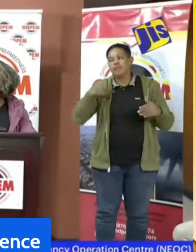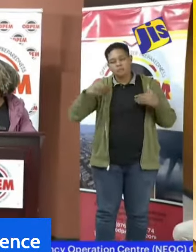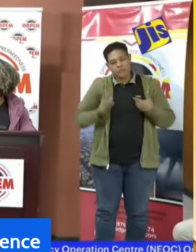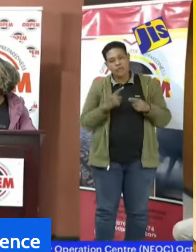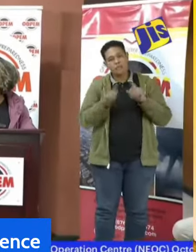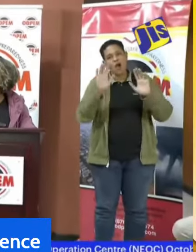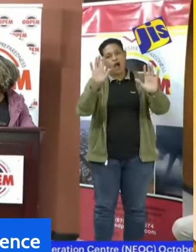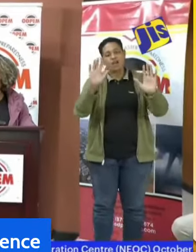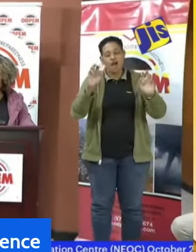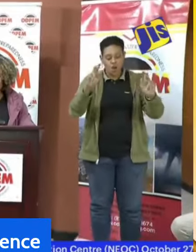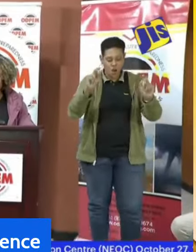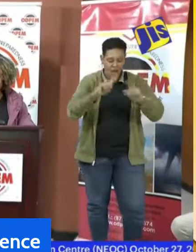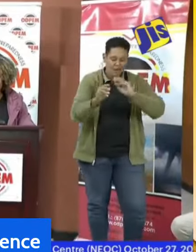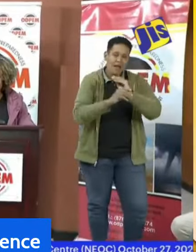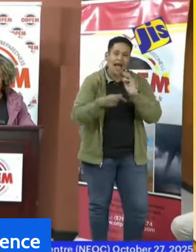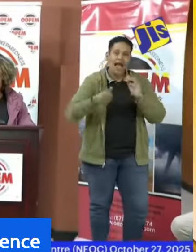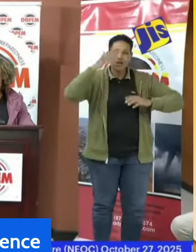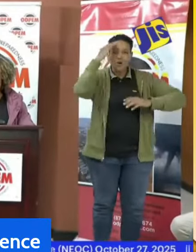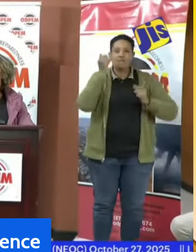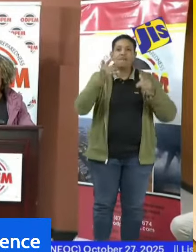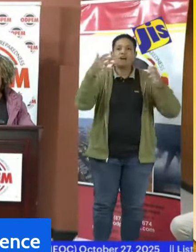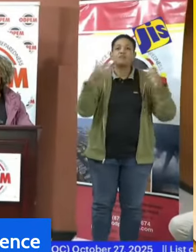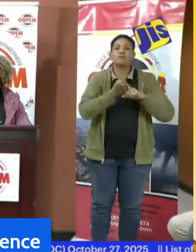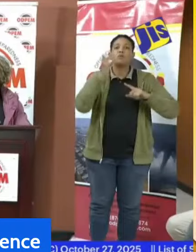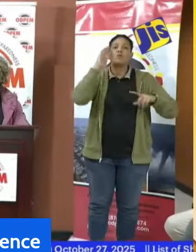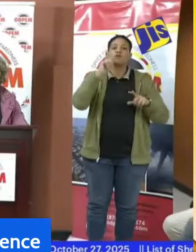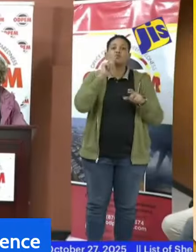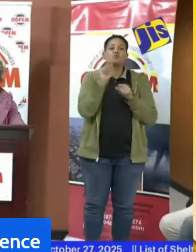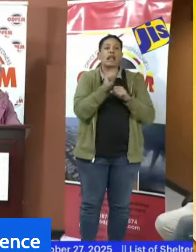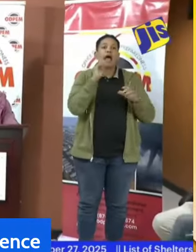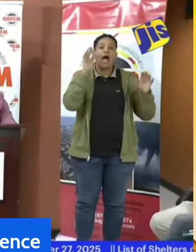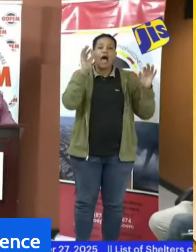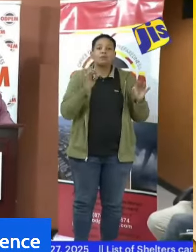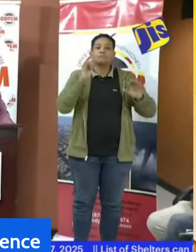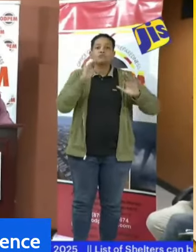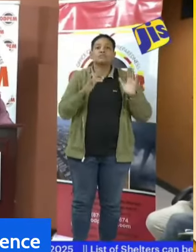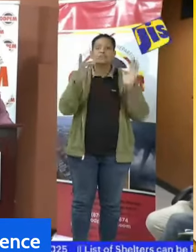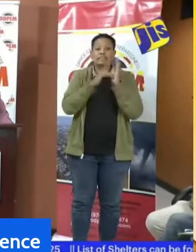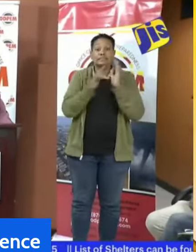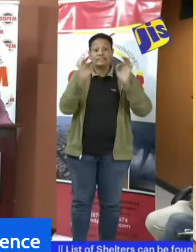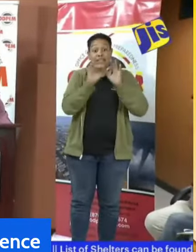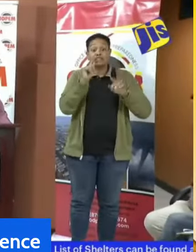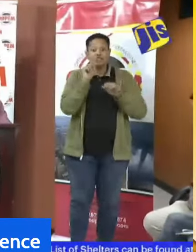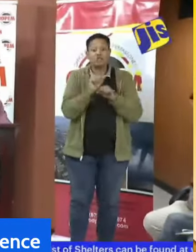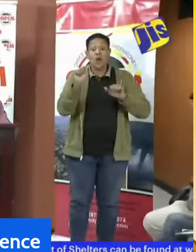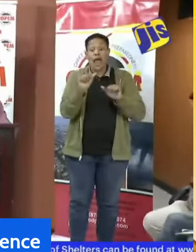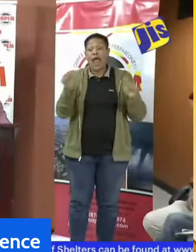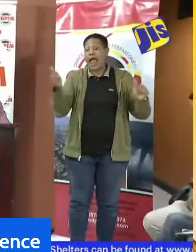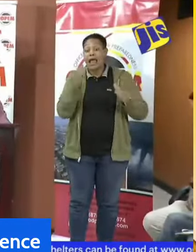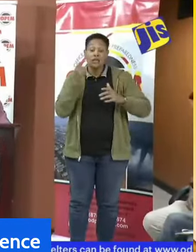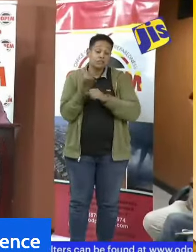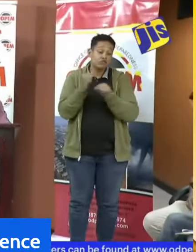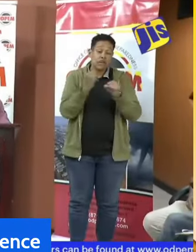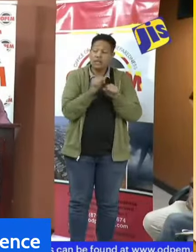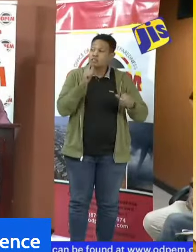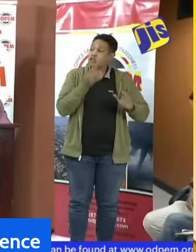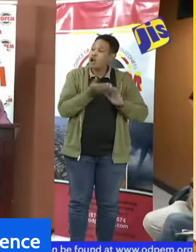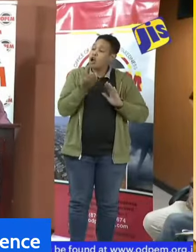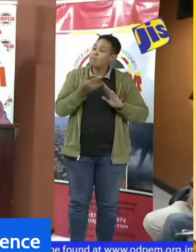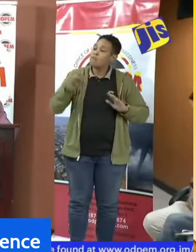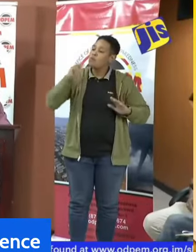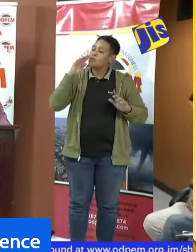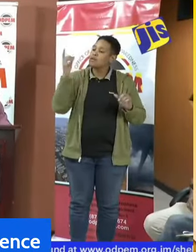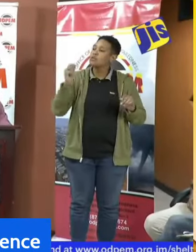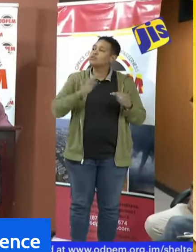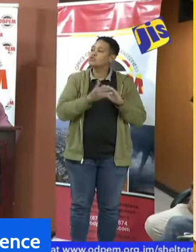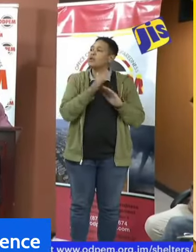I know, but the Fire Brigade is going to be absolutely central to any rescue operations that we're going to be doing